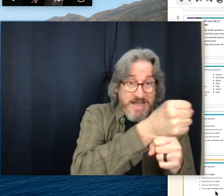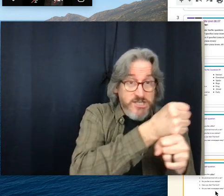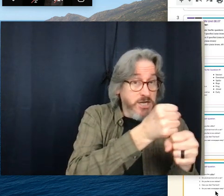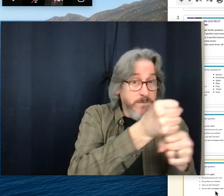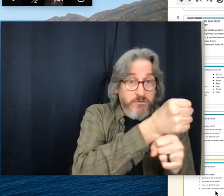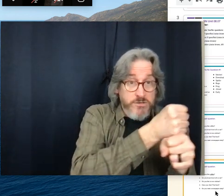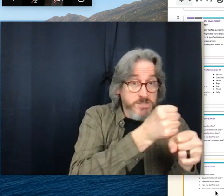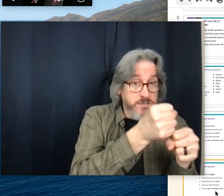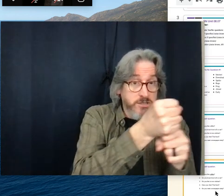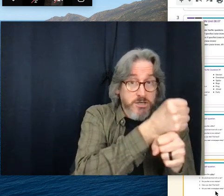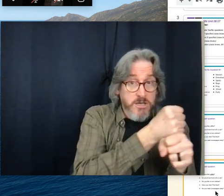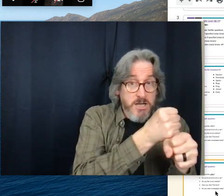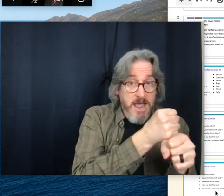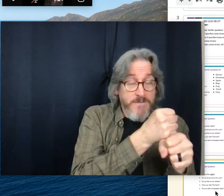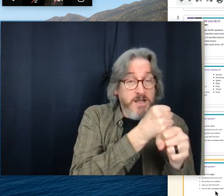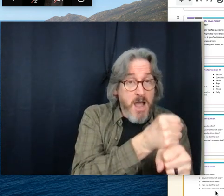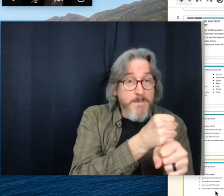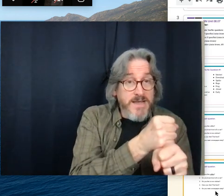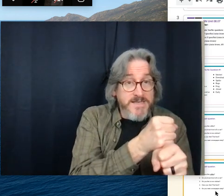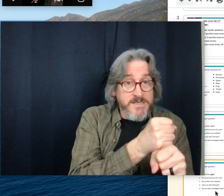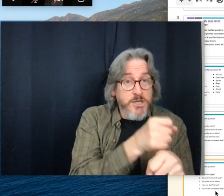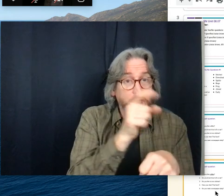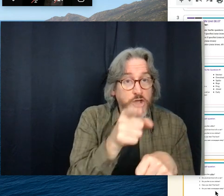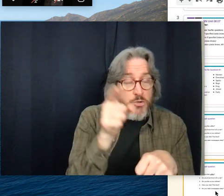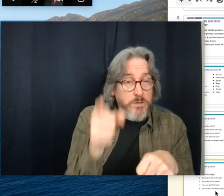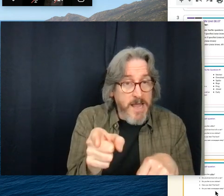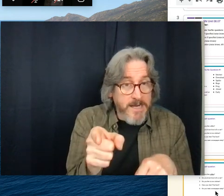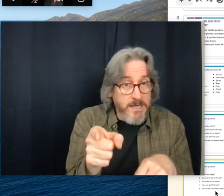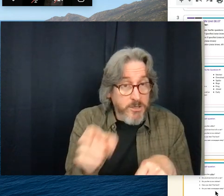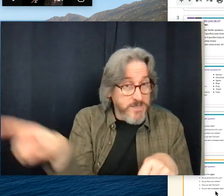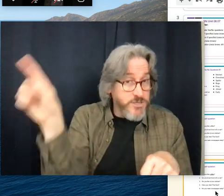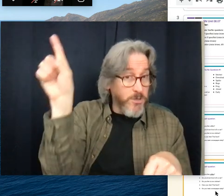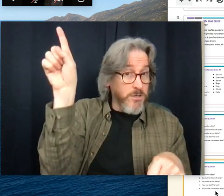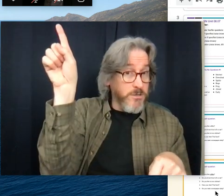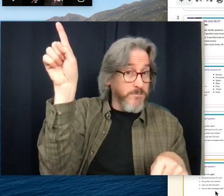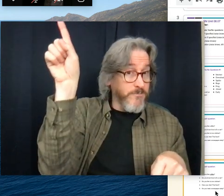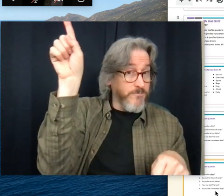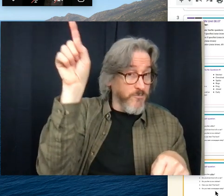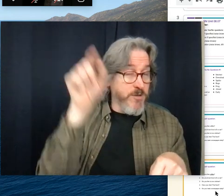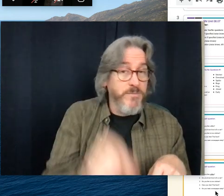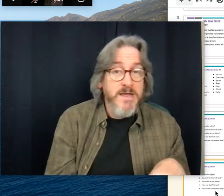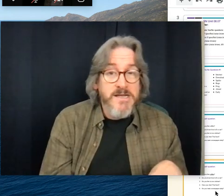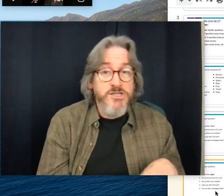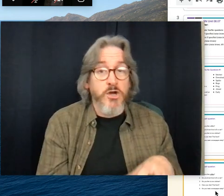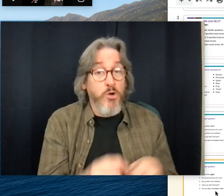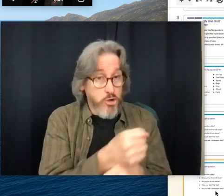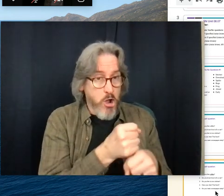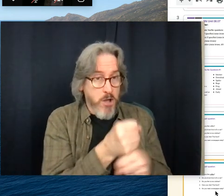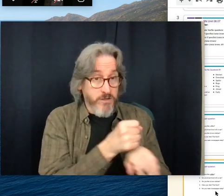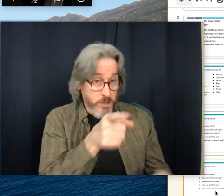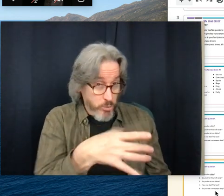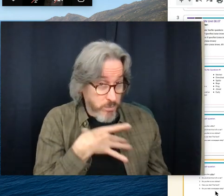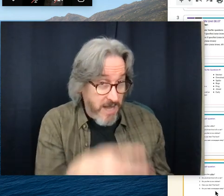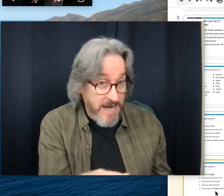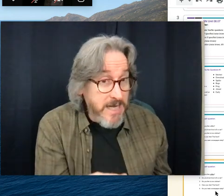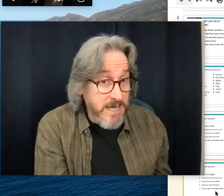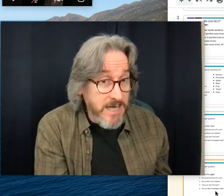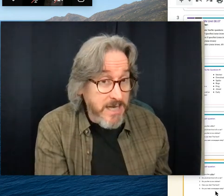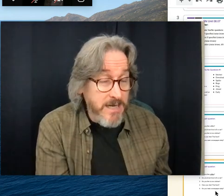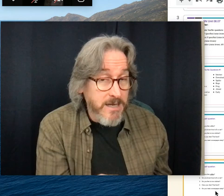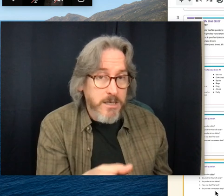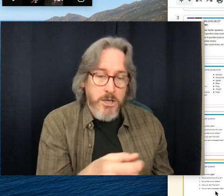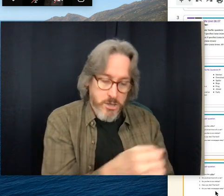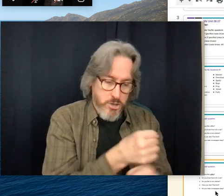Coffee. So that's going to come first. And the comment is, you like, question mark? Right. So coffee, you